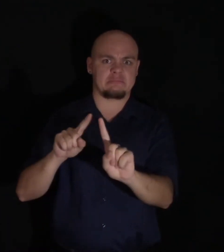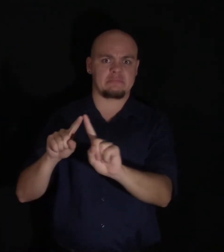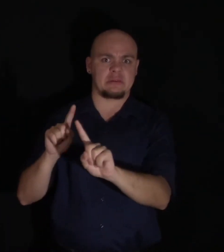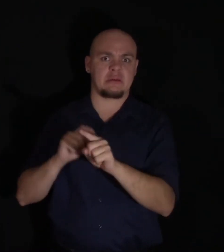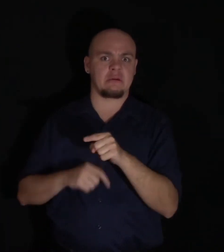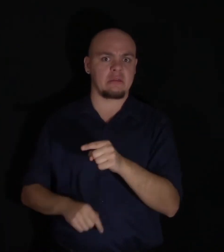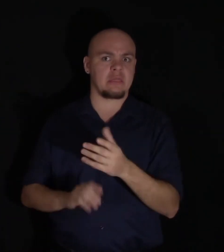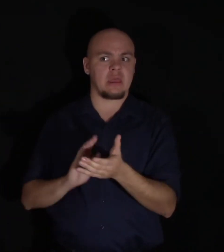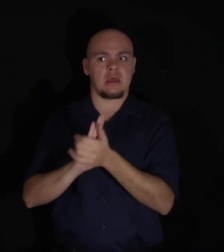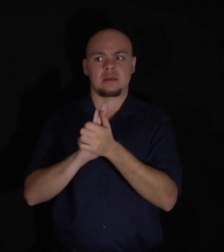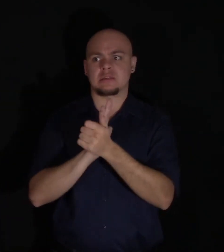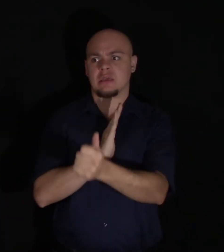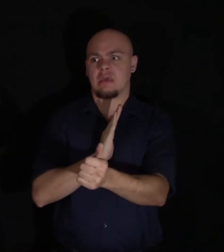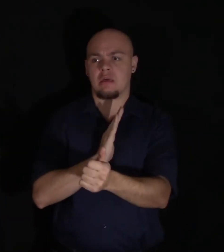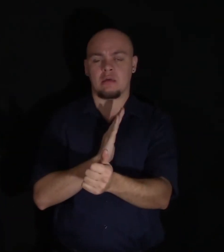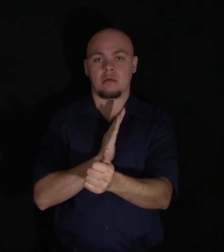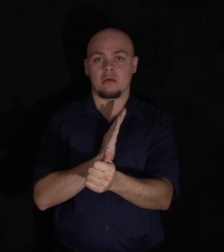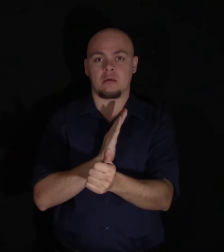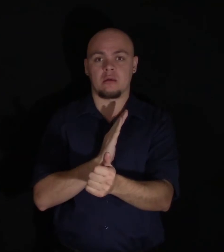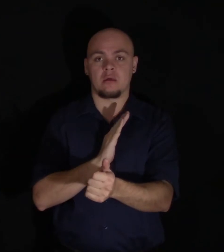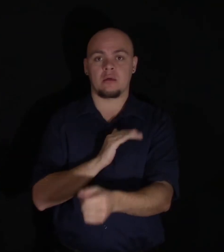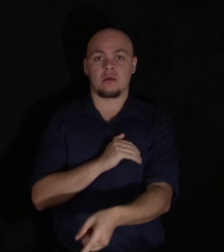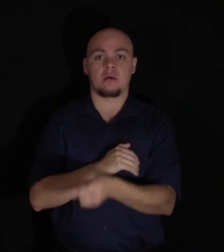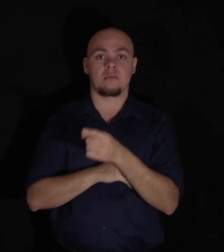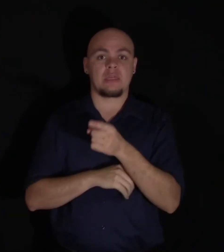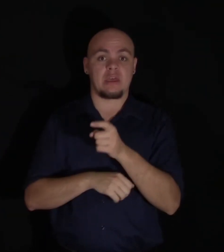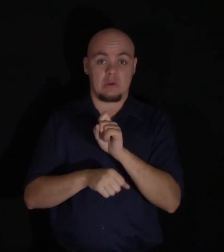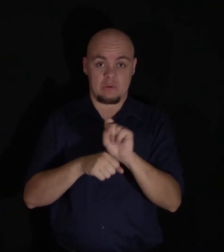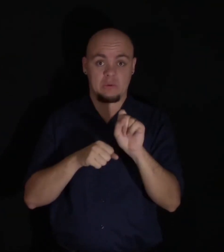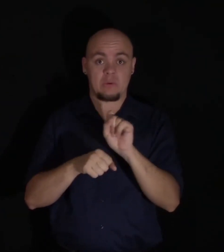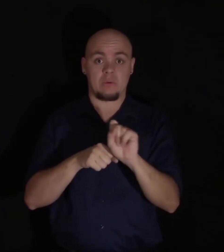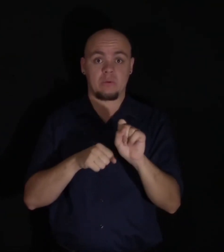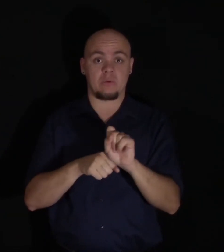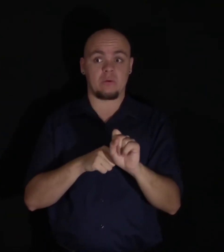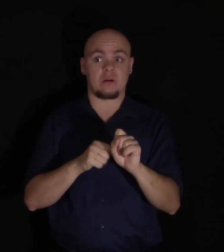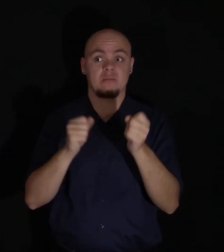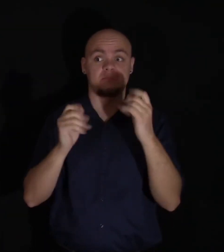are so talented. But they're going to work a lot of places one time.